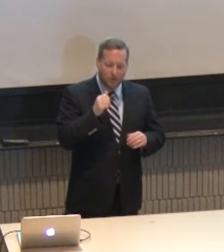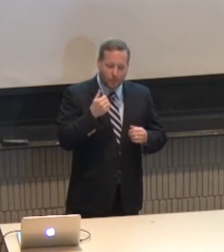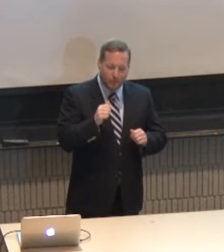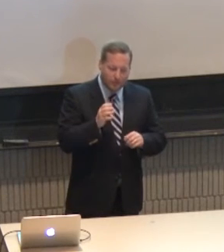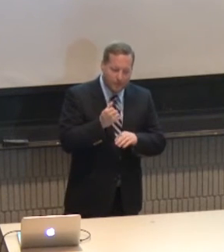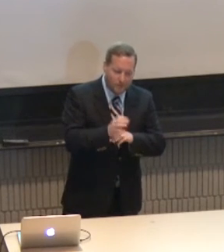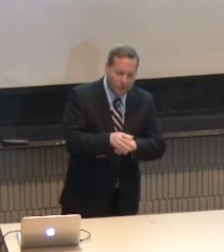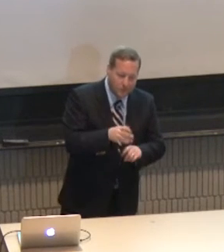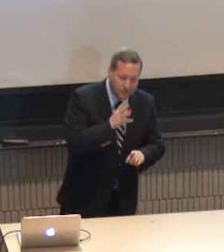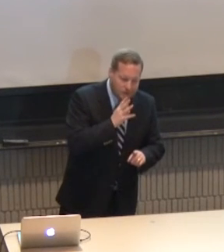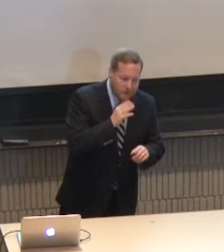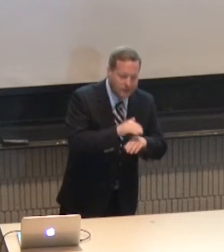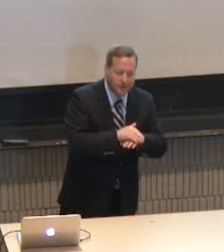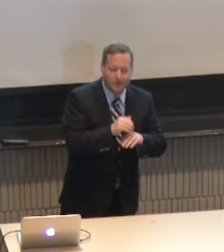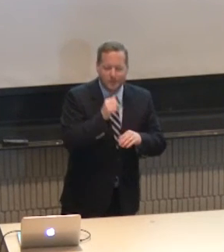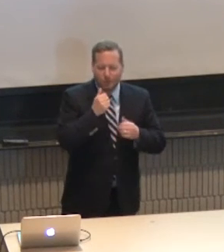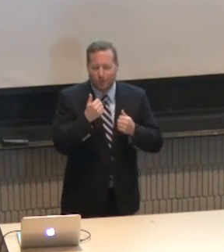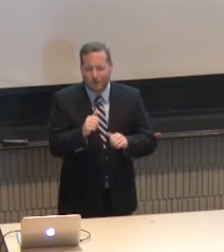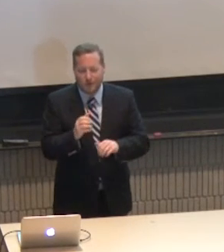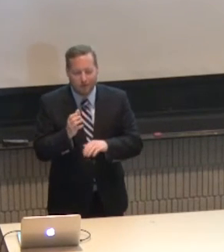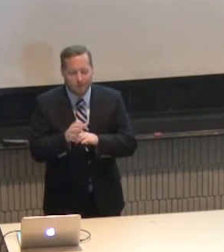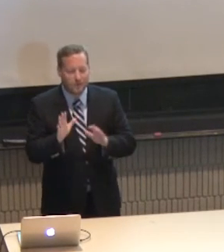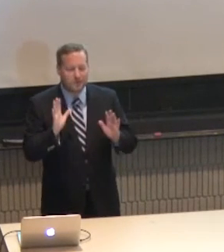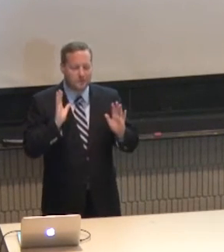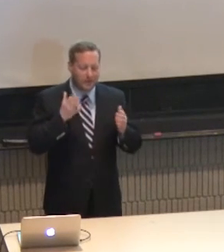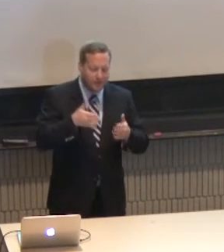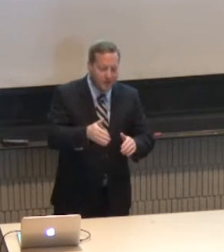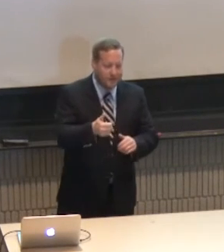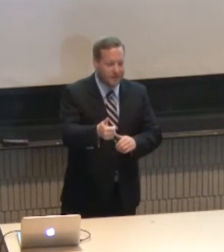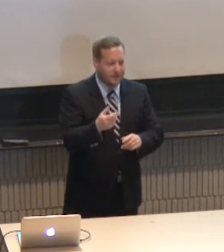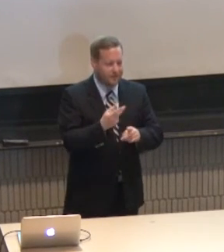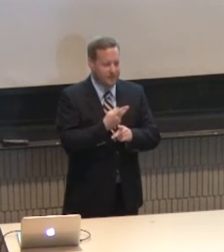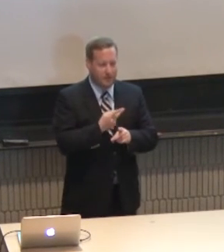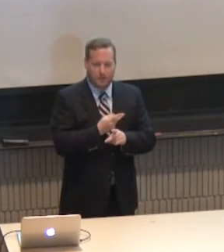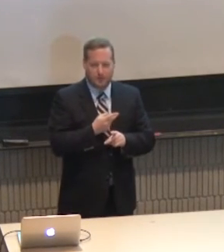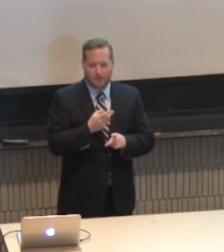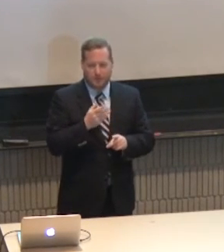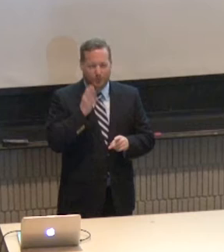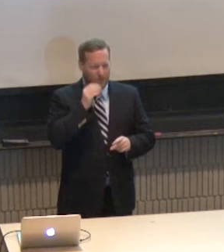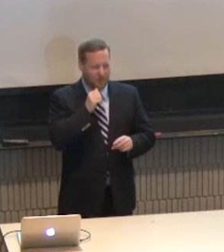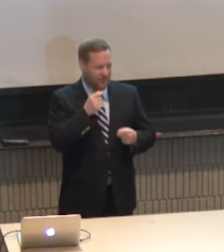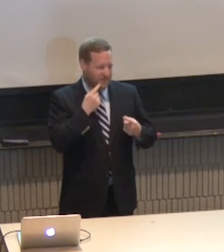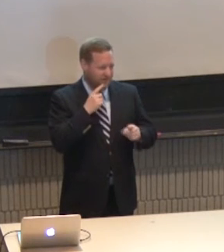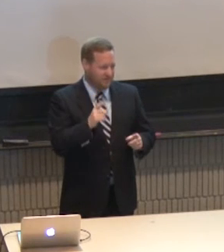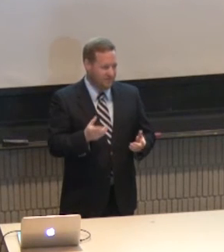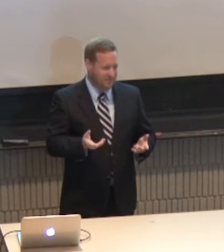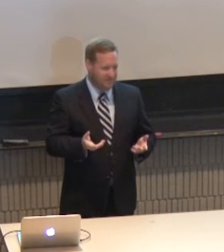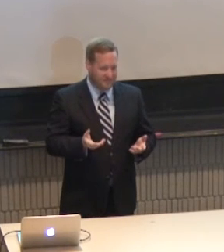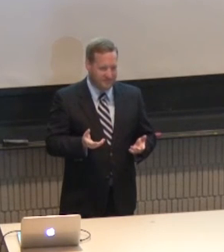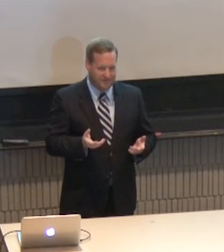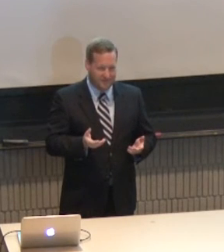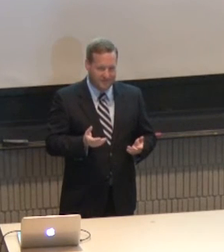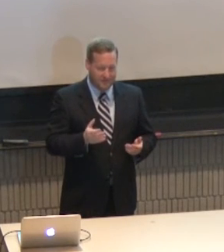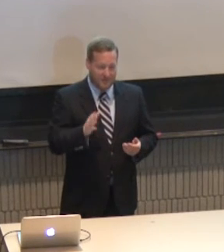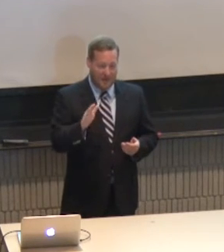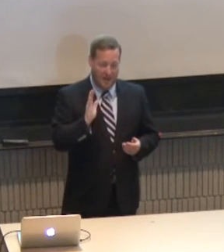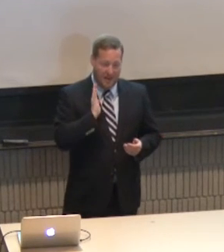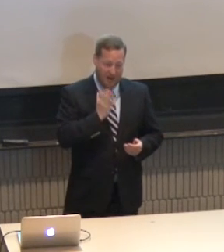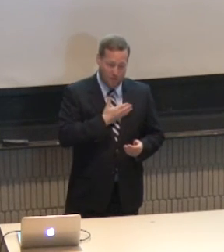there is a push to, allow them to figure things out themselves. They're not forced to do anything, particularly, right? It's